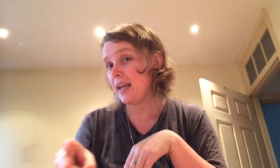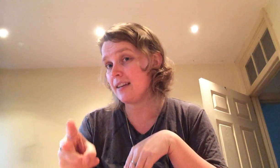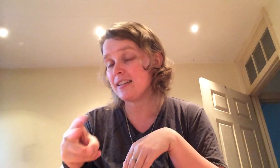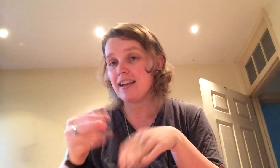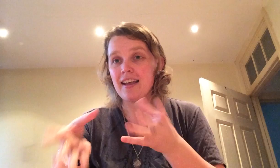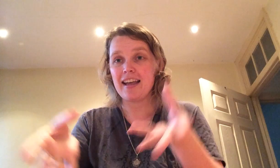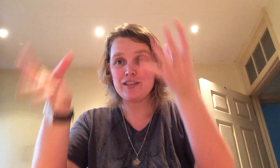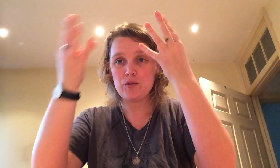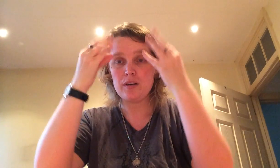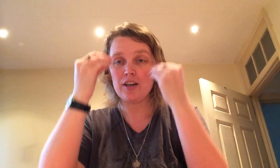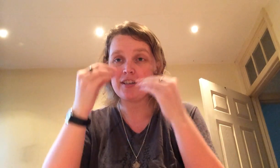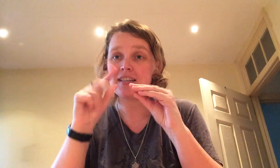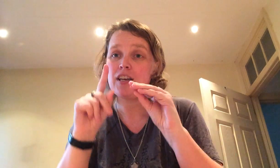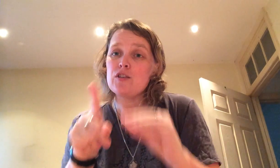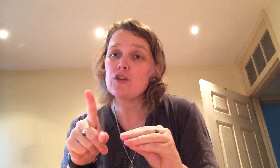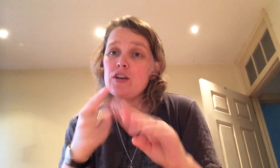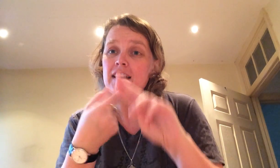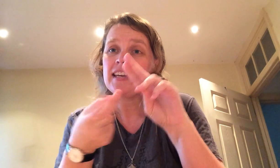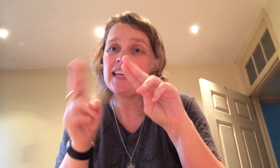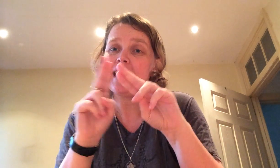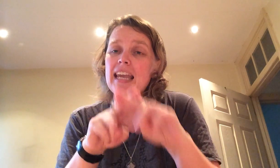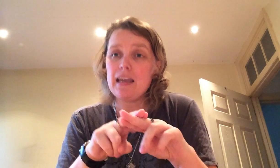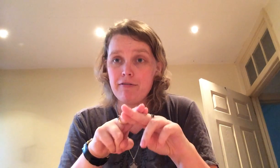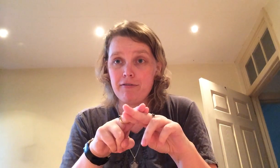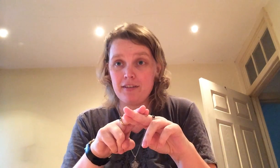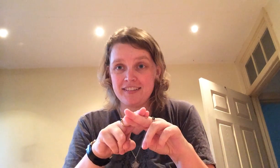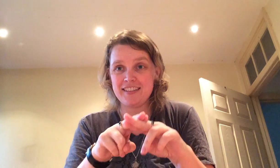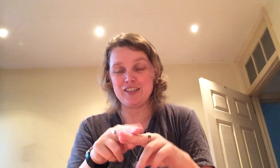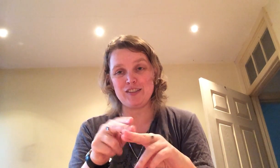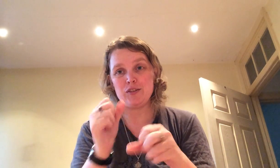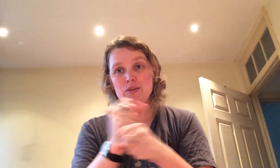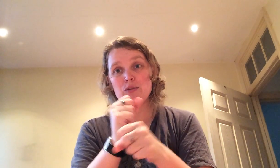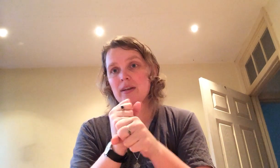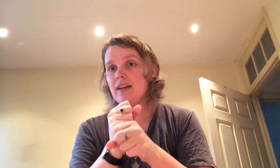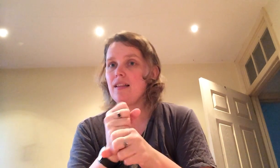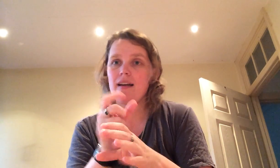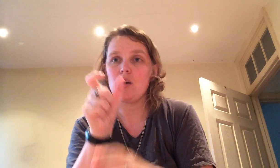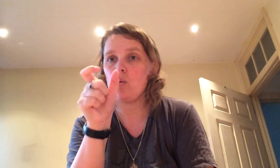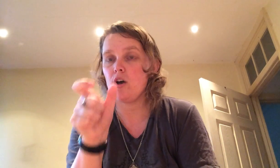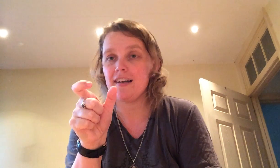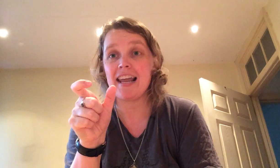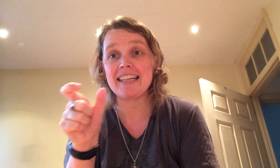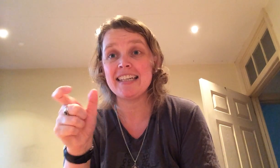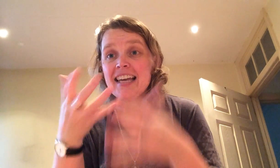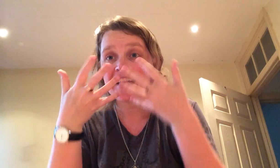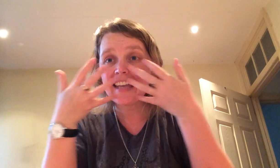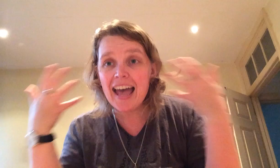repeat, and you will learn it. So if you're doing like a word like